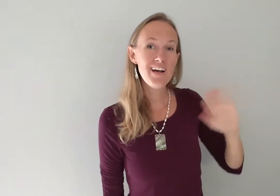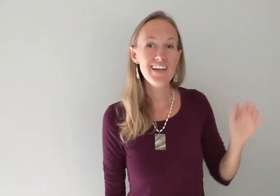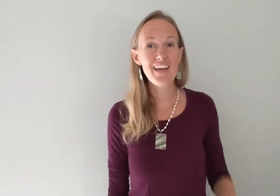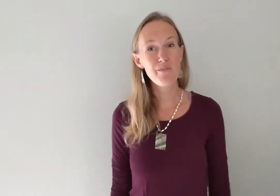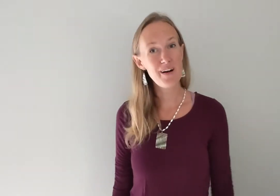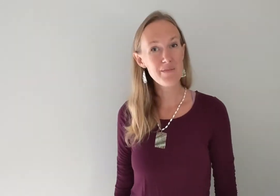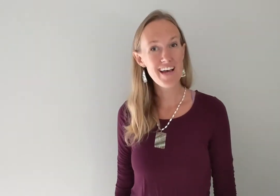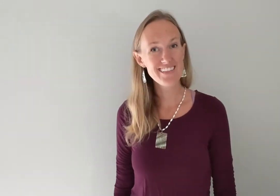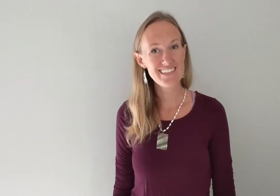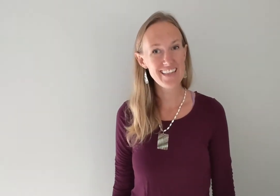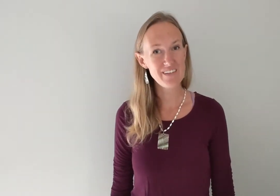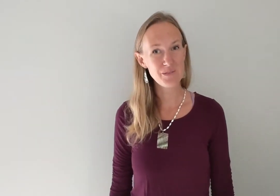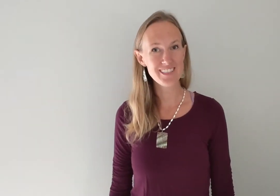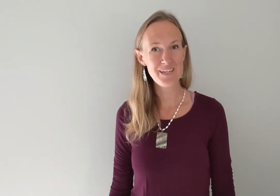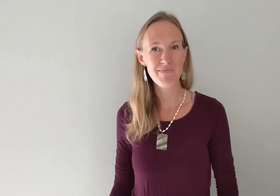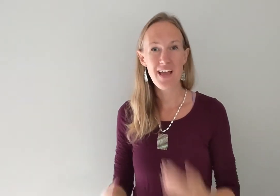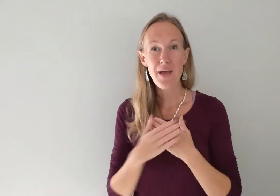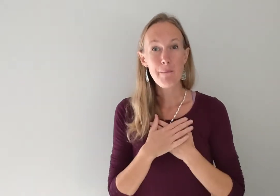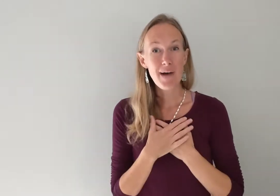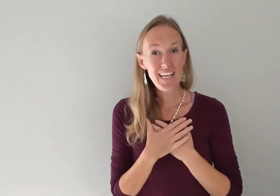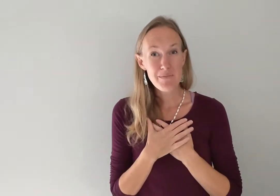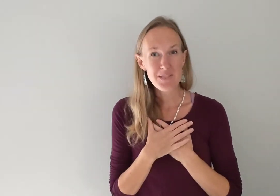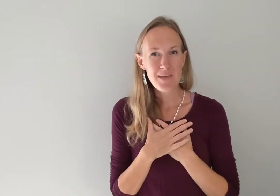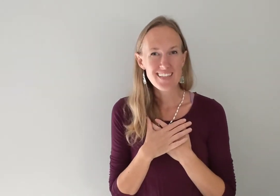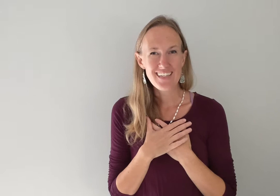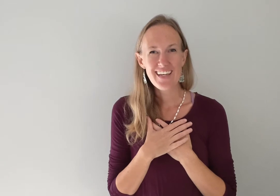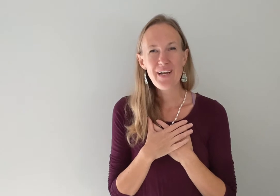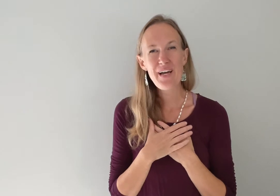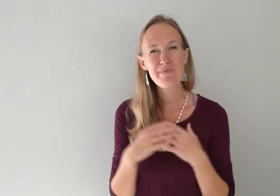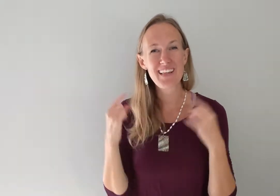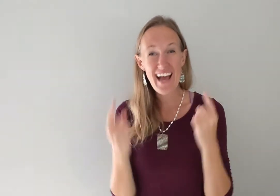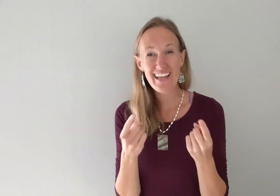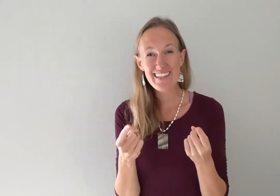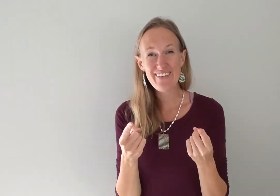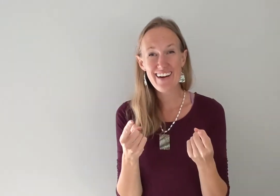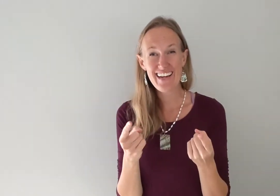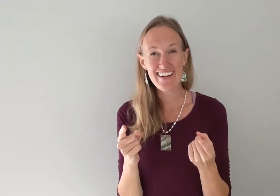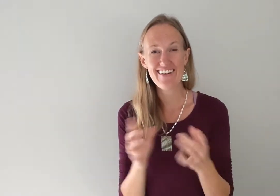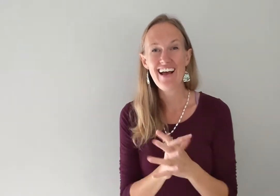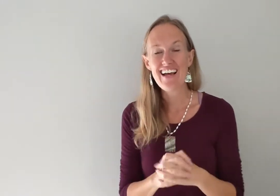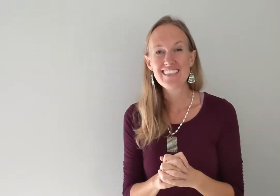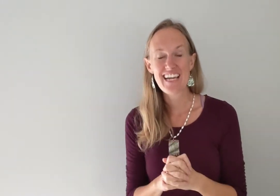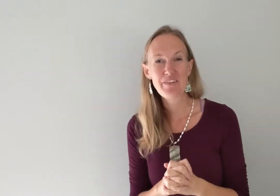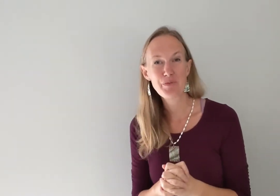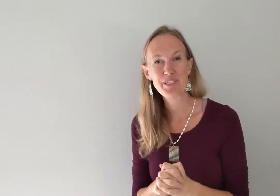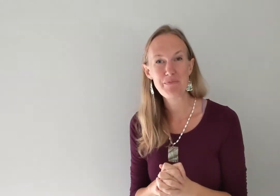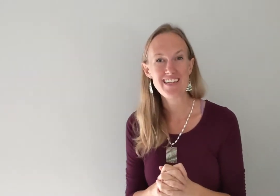everyone, and welcome back to Sign Language Worship. My name is Mandy, and I am glad that you are here. Sign Language Worship is a